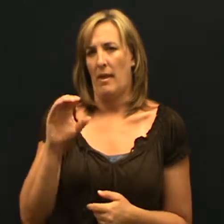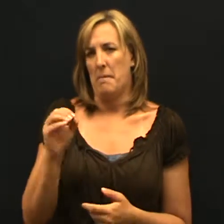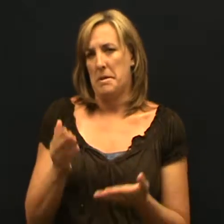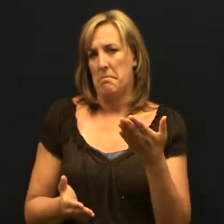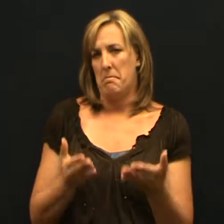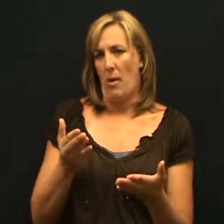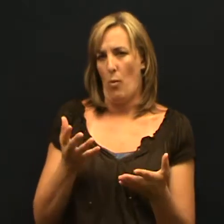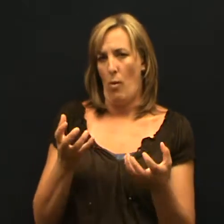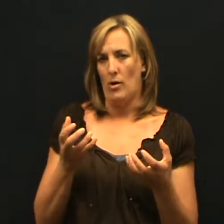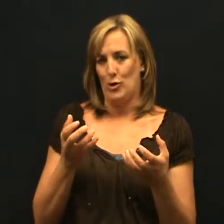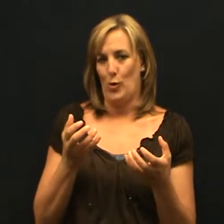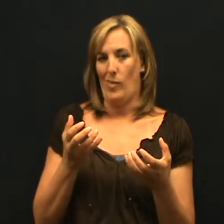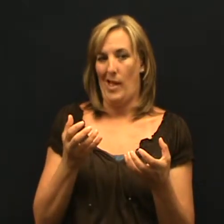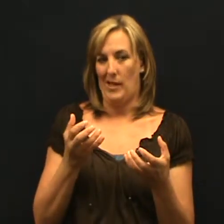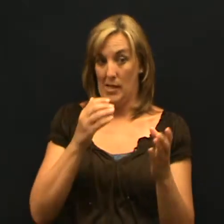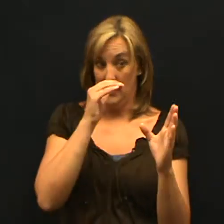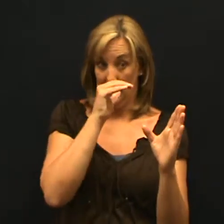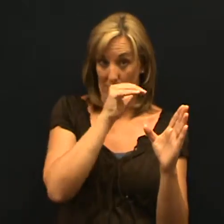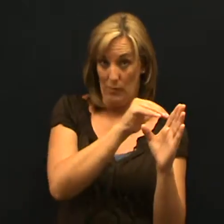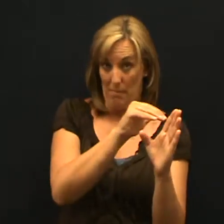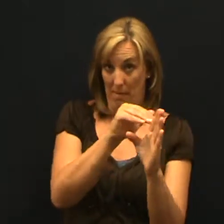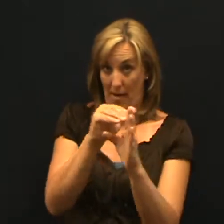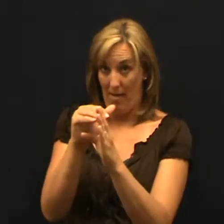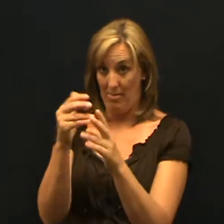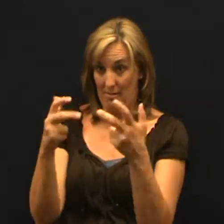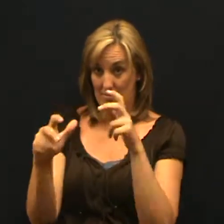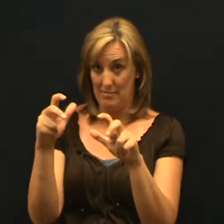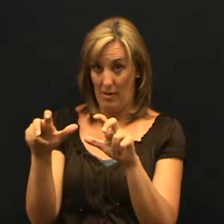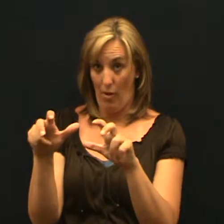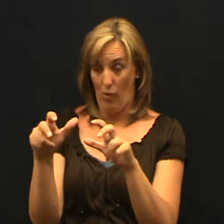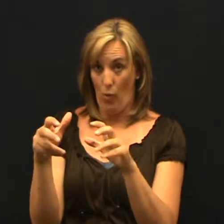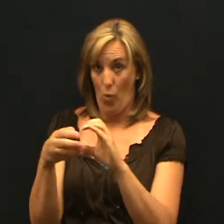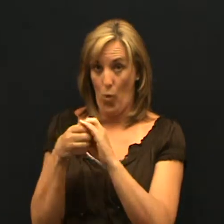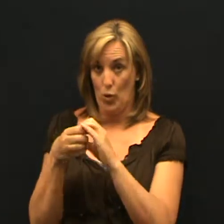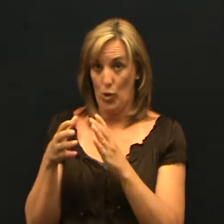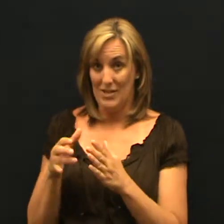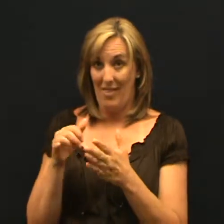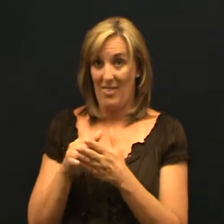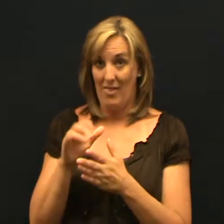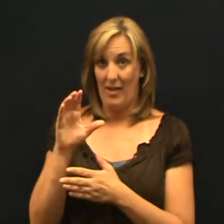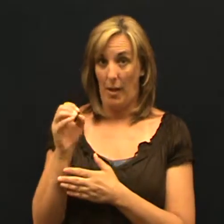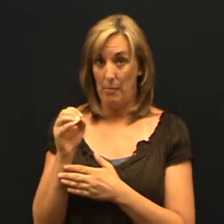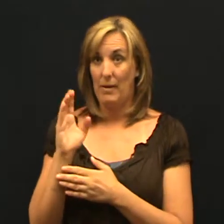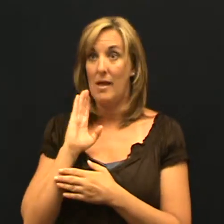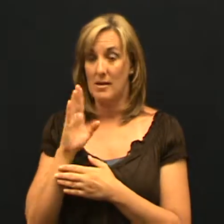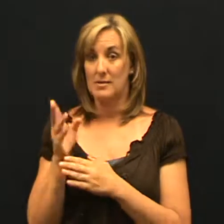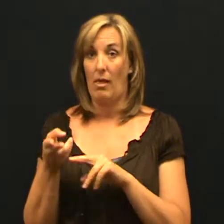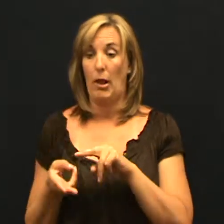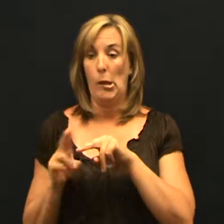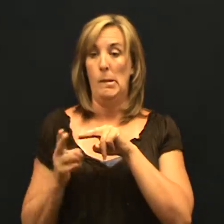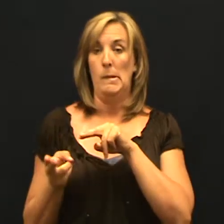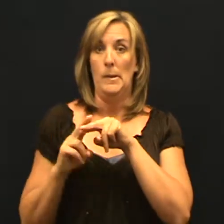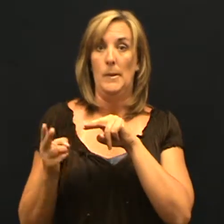stockholders that there is wealth accumulating in the company, and this is a signal to do